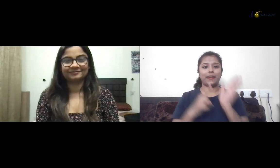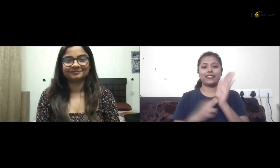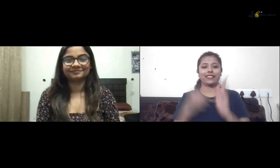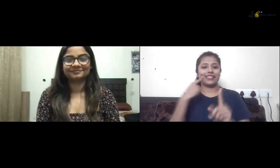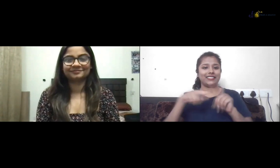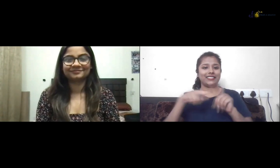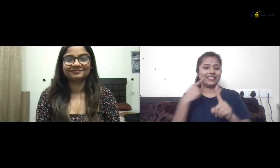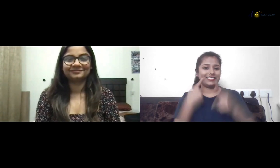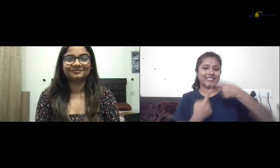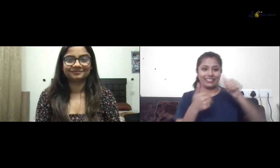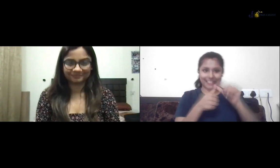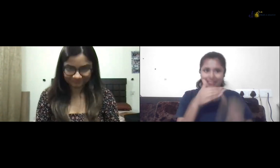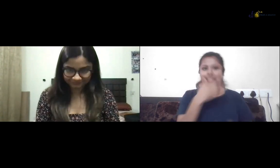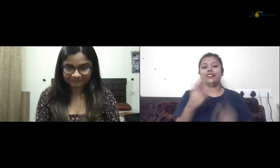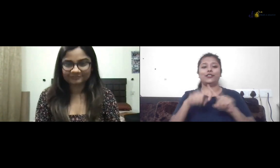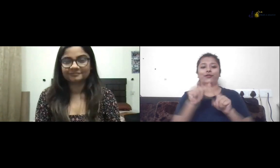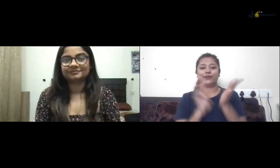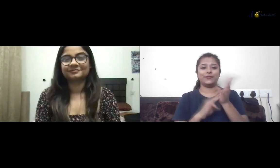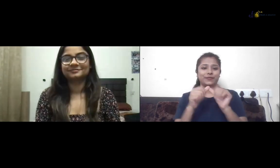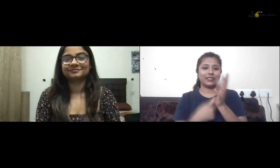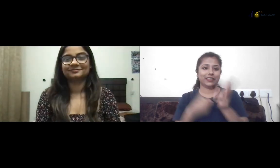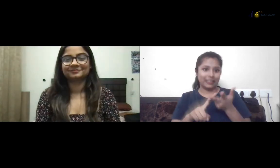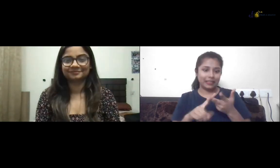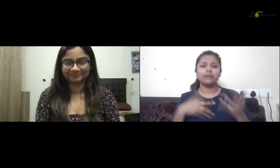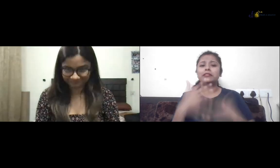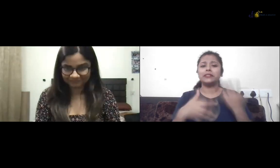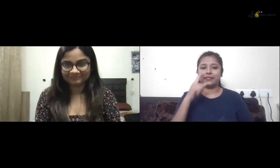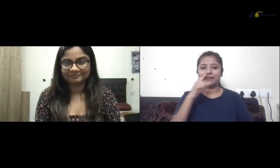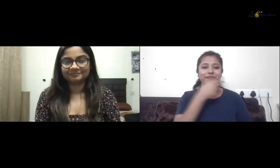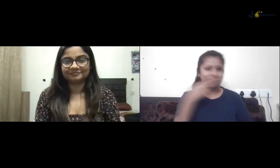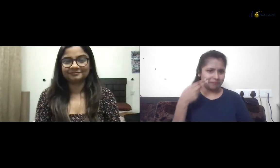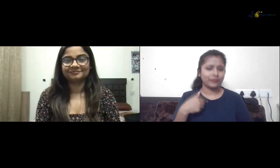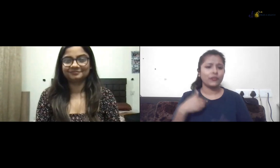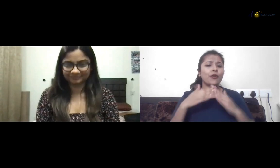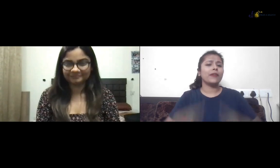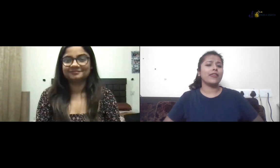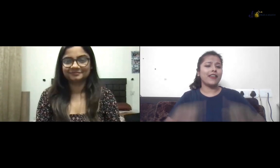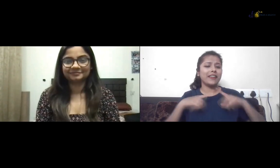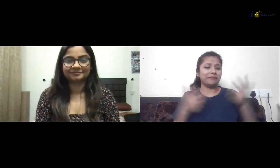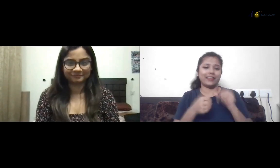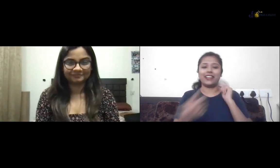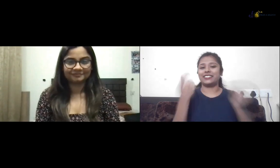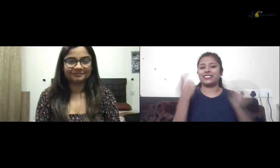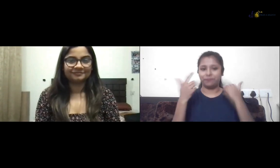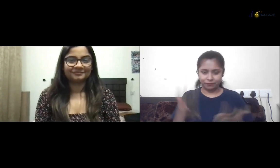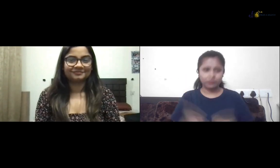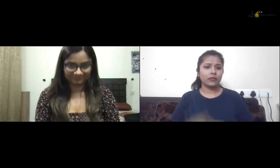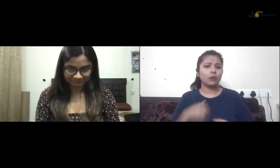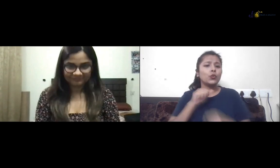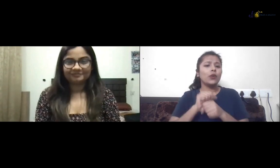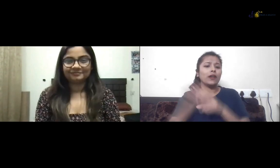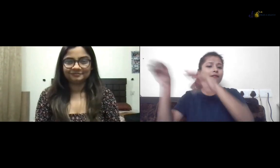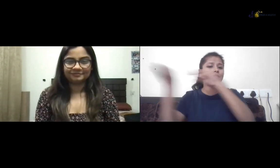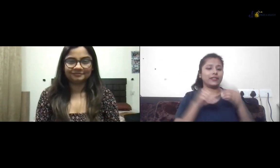like to about your background. Yes. So my name is Nikita Kumari, and my sign name is this. So